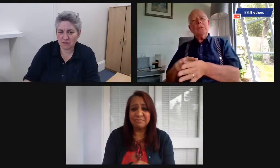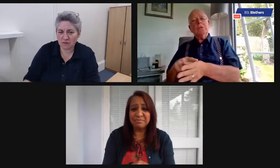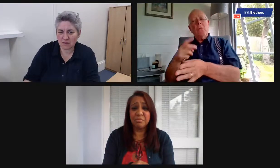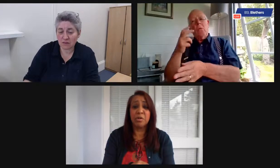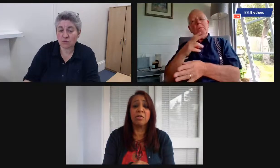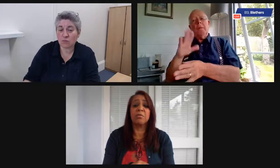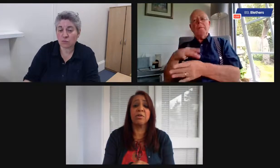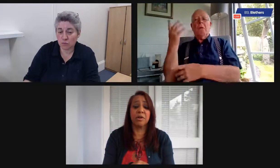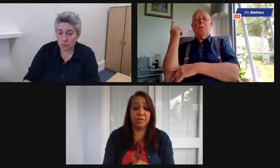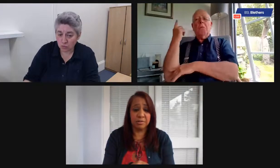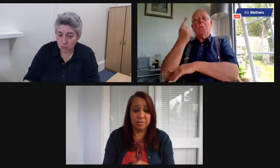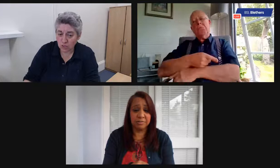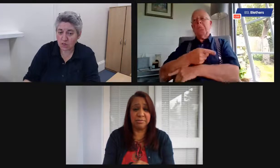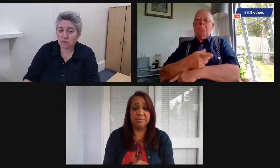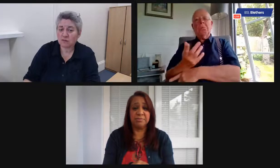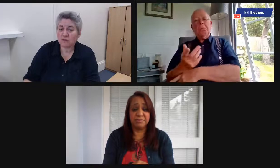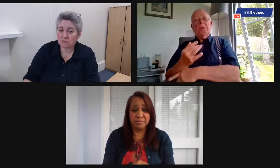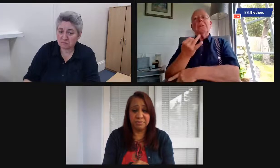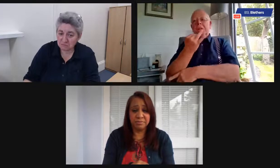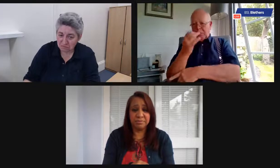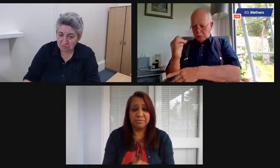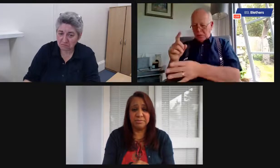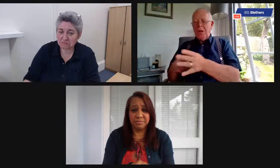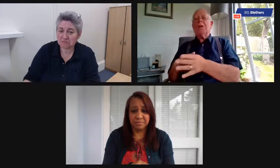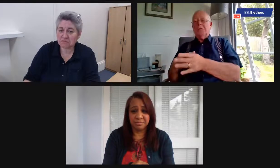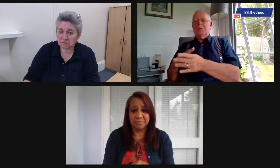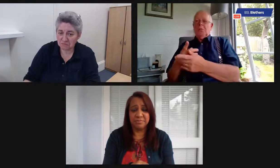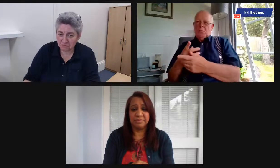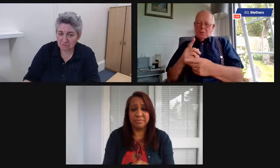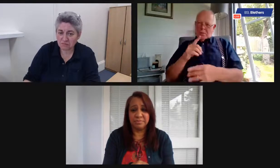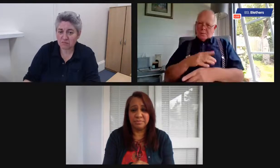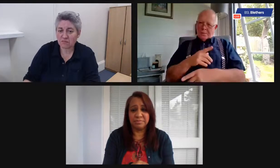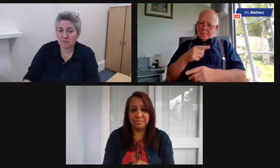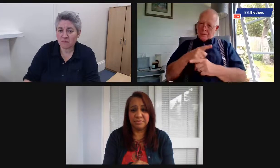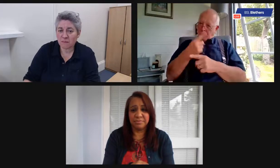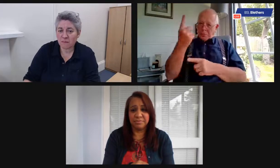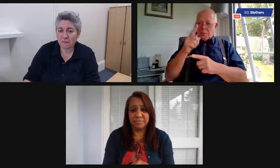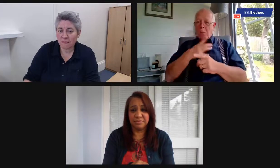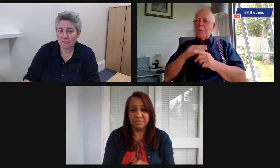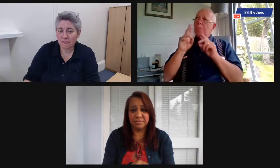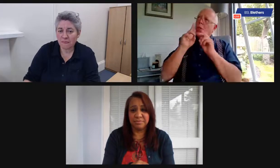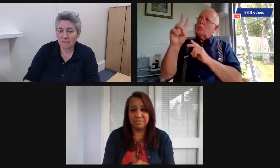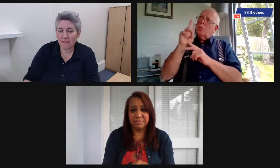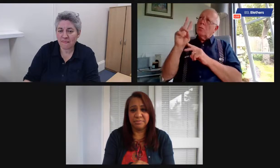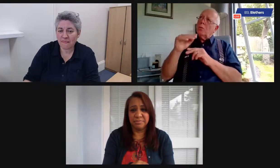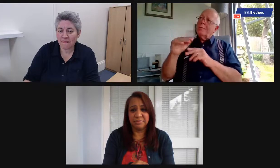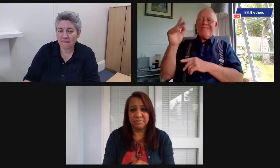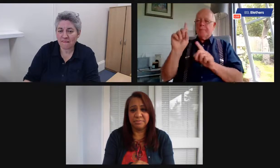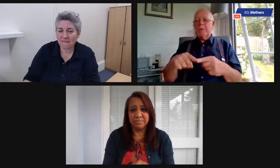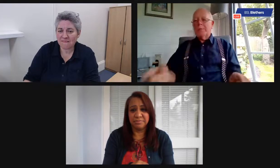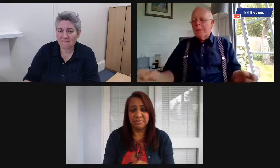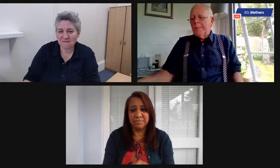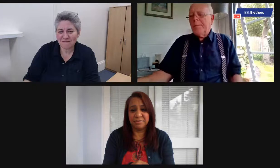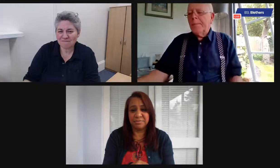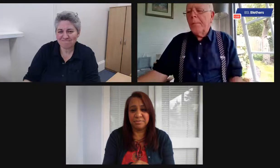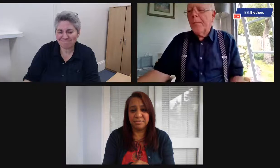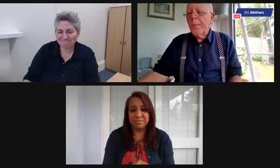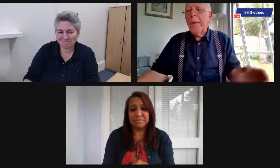up to, but they can grow for about 700 years before they will naturally fall. Wow. Um,